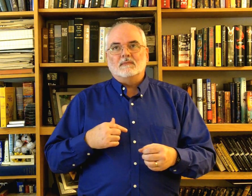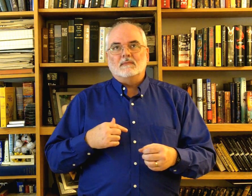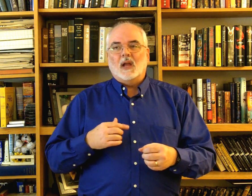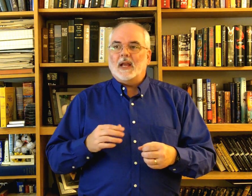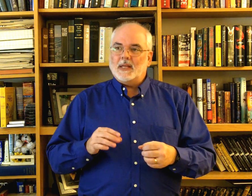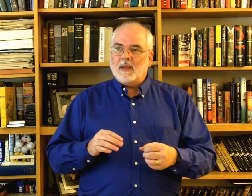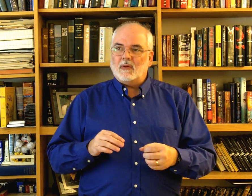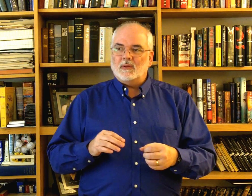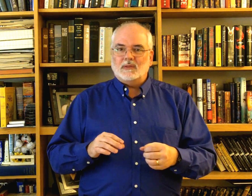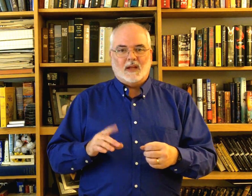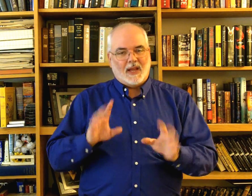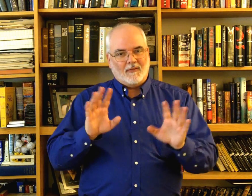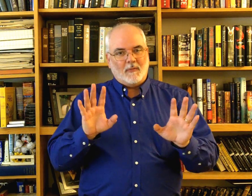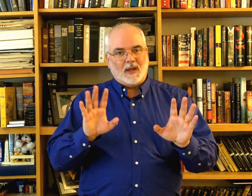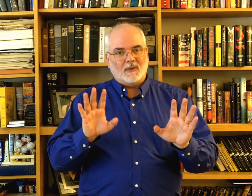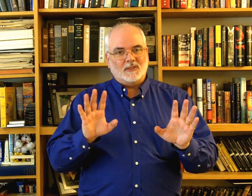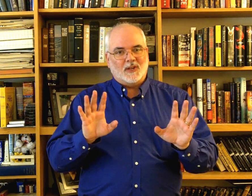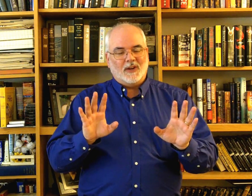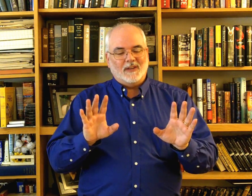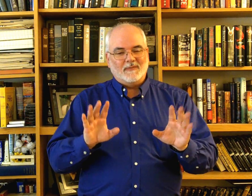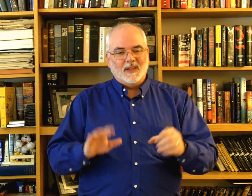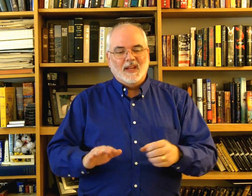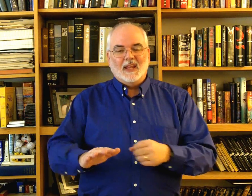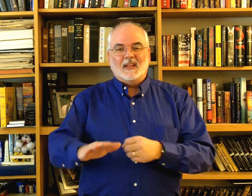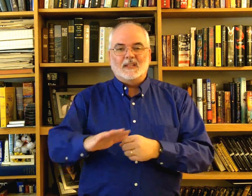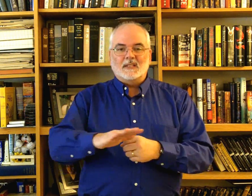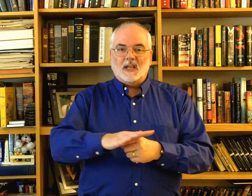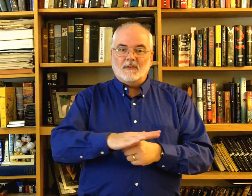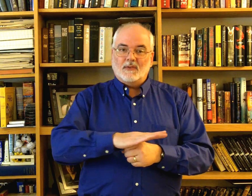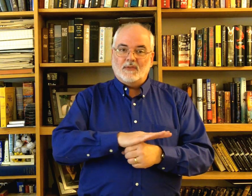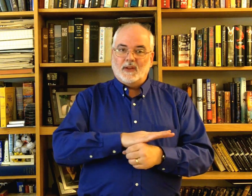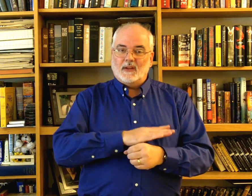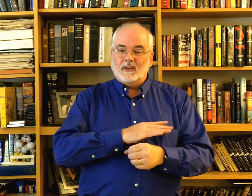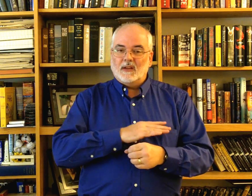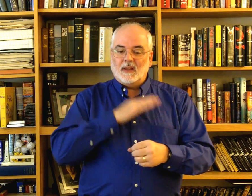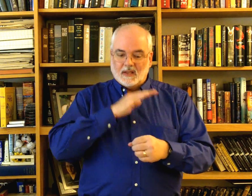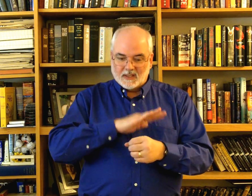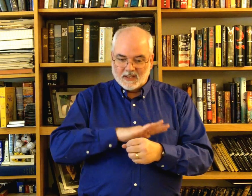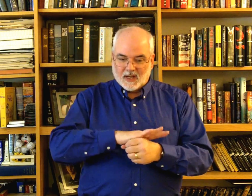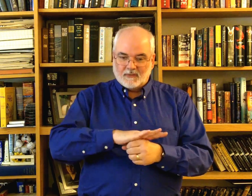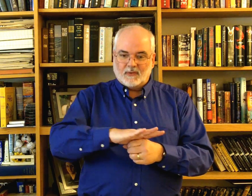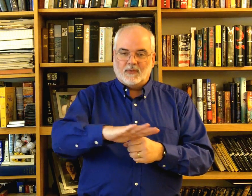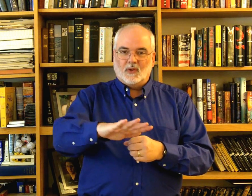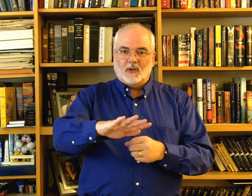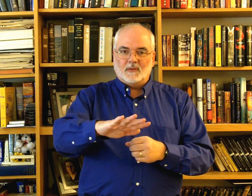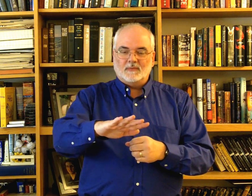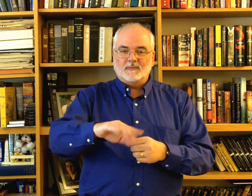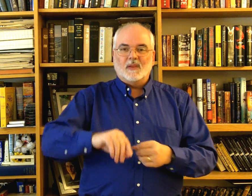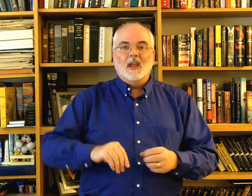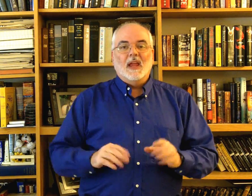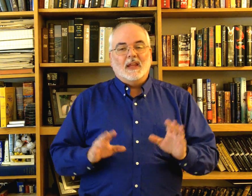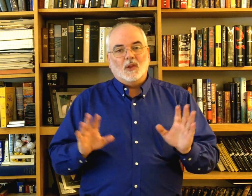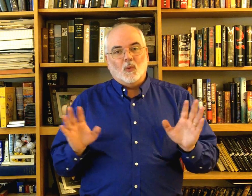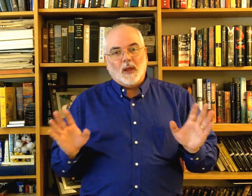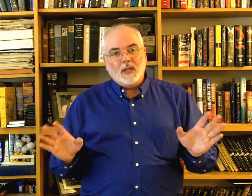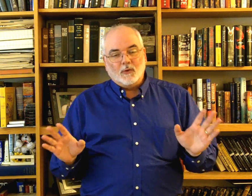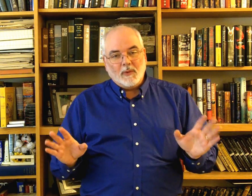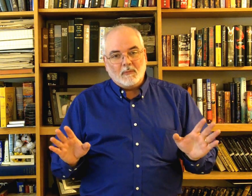No, I got that backwards. I have it backwards. Sorry. This is the sign for fill. This is the sign for full. And the way you remember